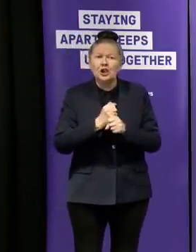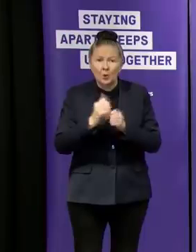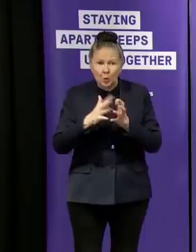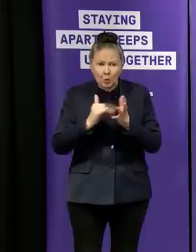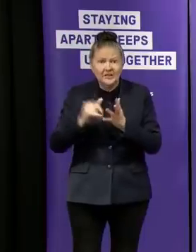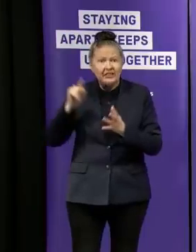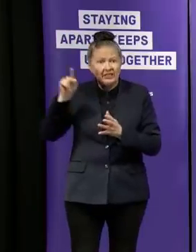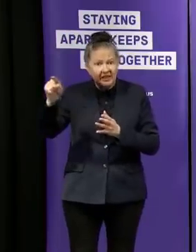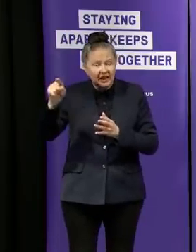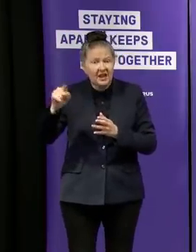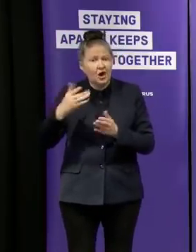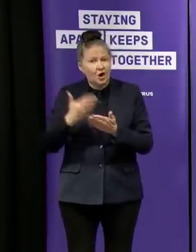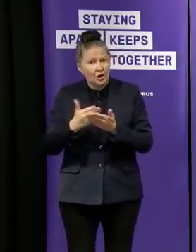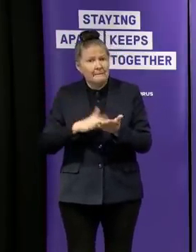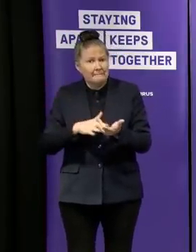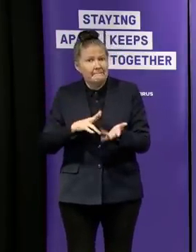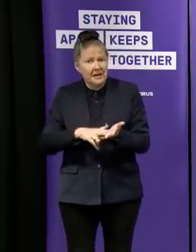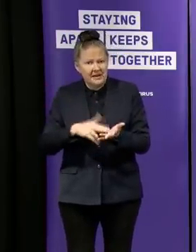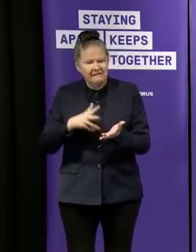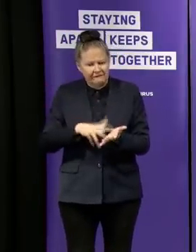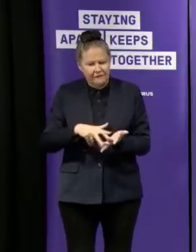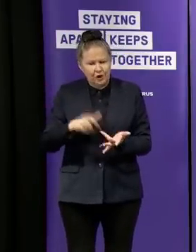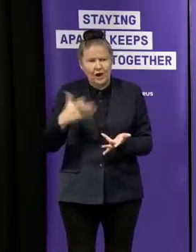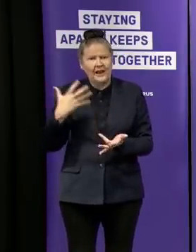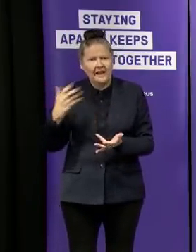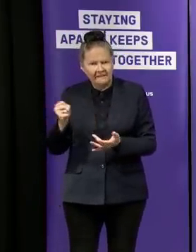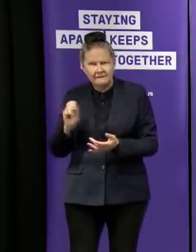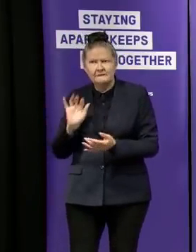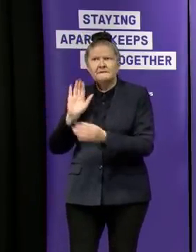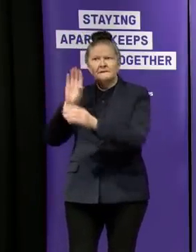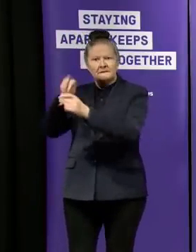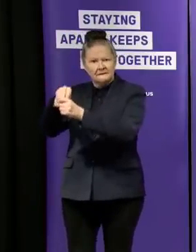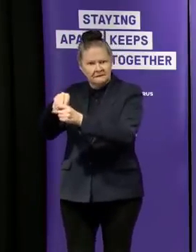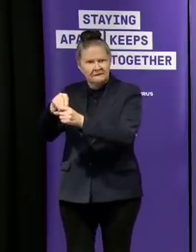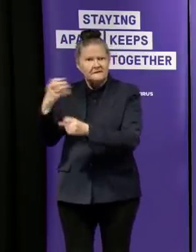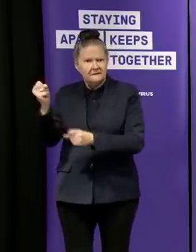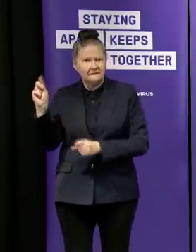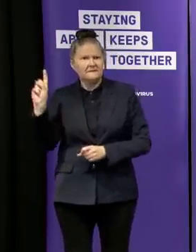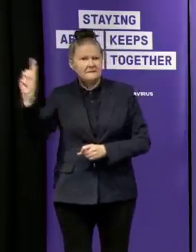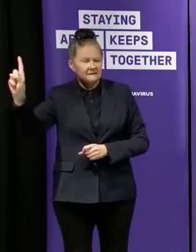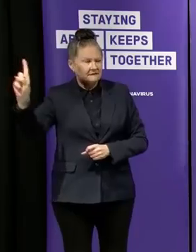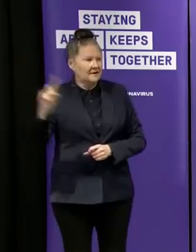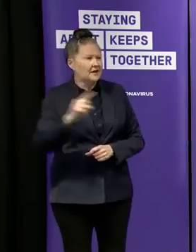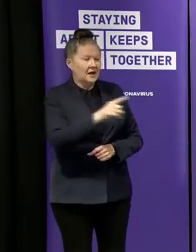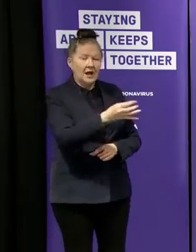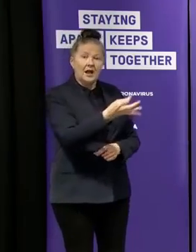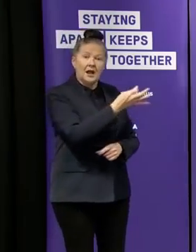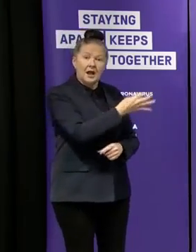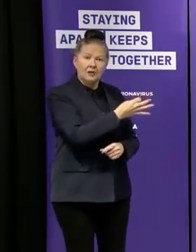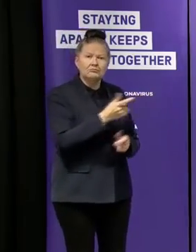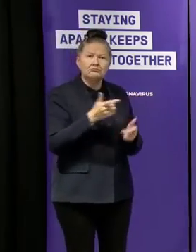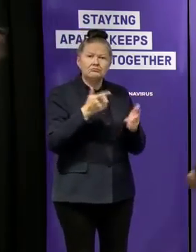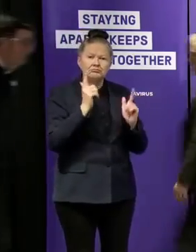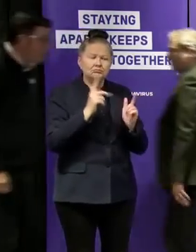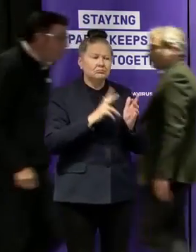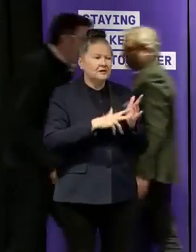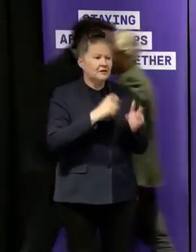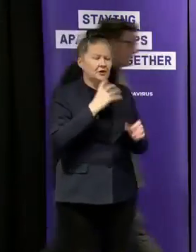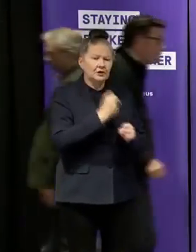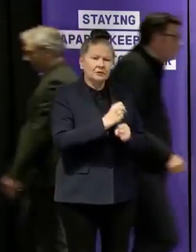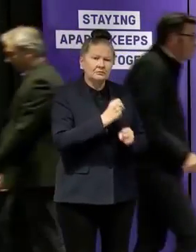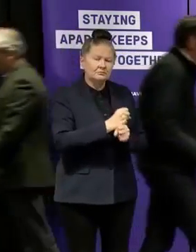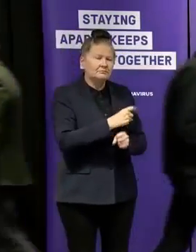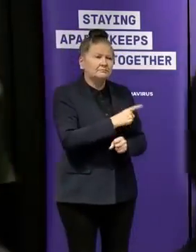on the Monday. So, you know, Victoria has representation. My deputy was there. And Premier, a question Sure. please on just the retail timeline. I would have